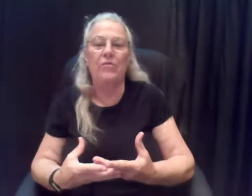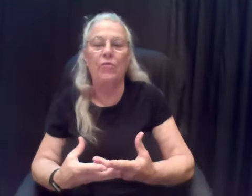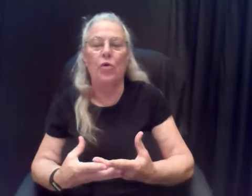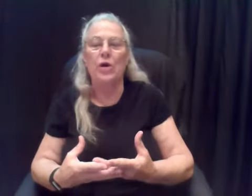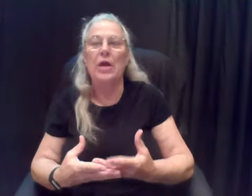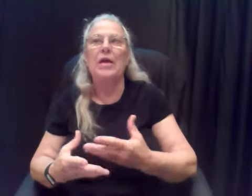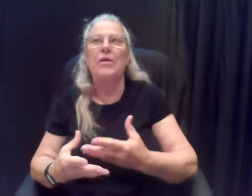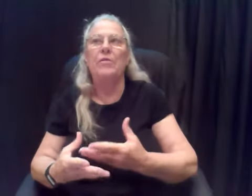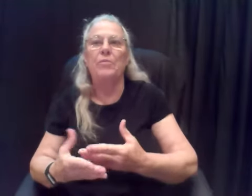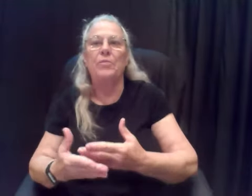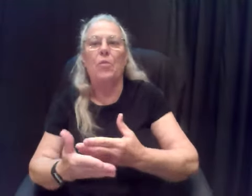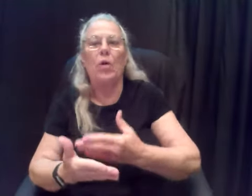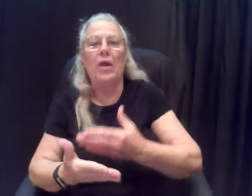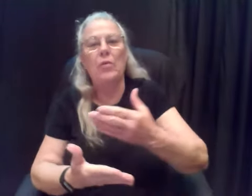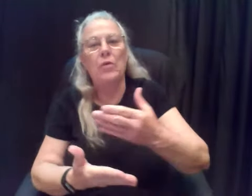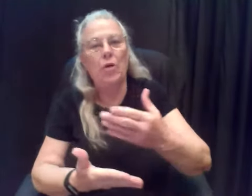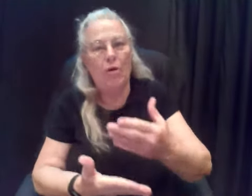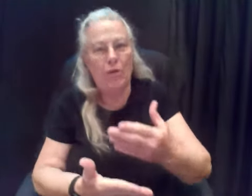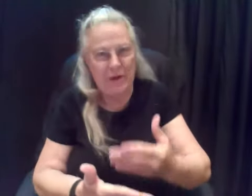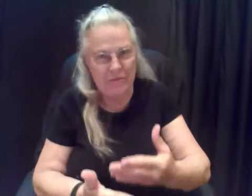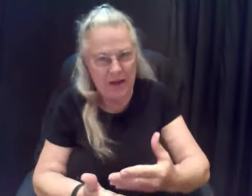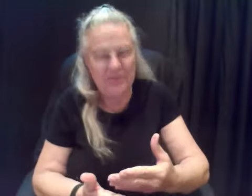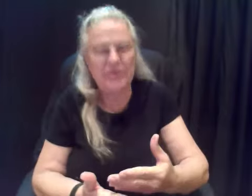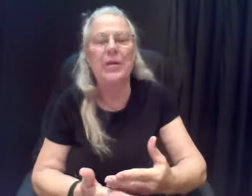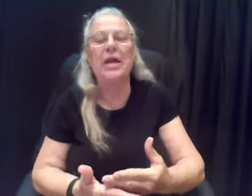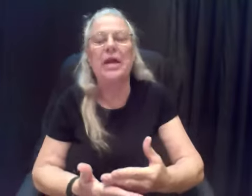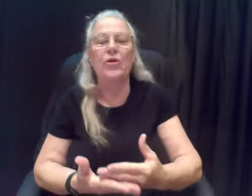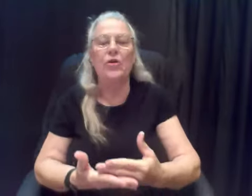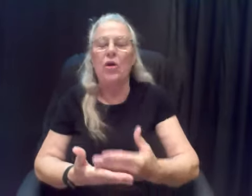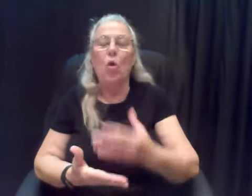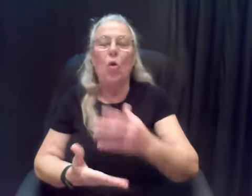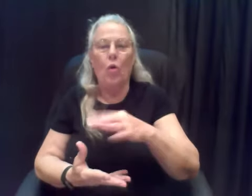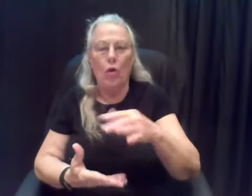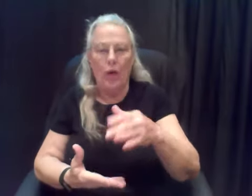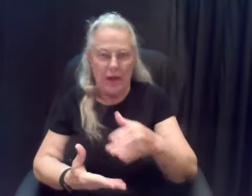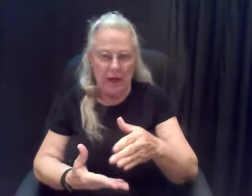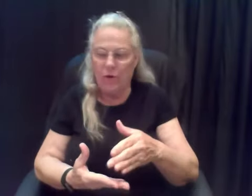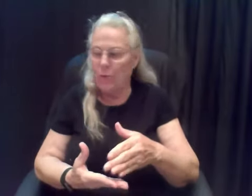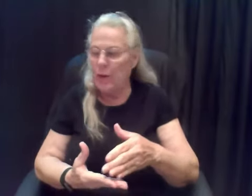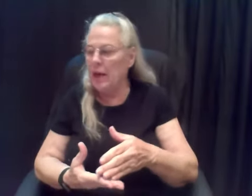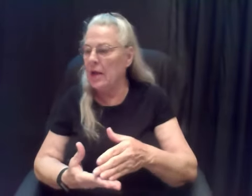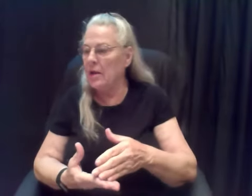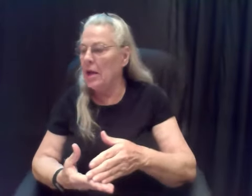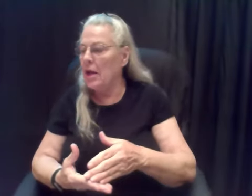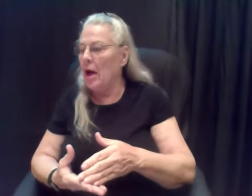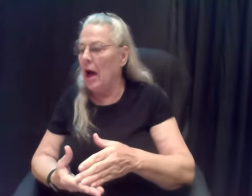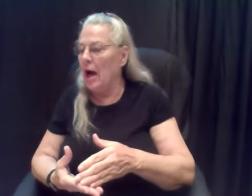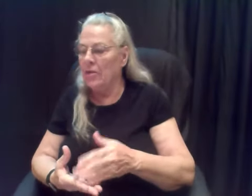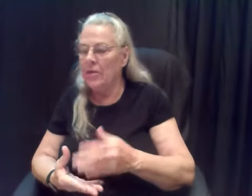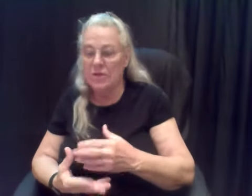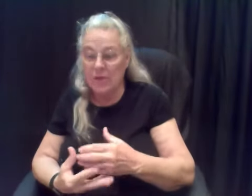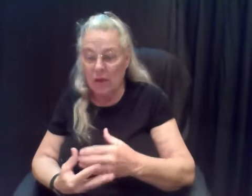for what I would call an advanced beginner or an intermediate. There are some words